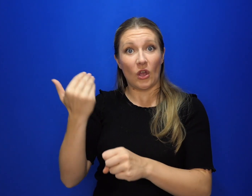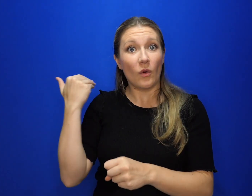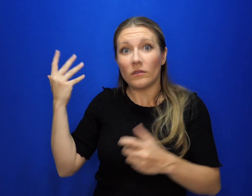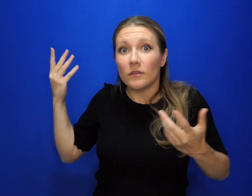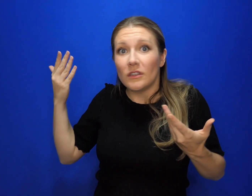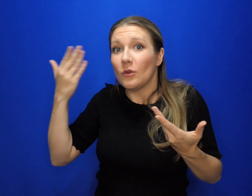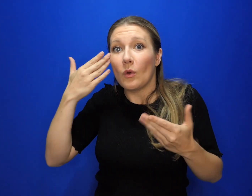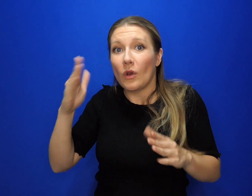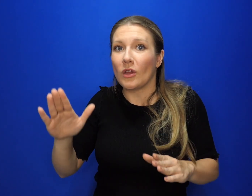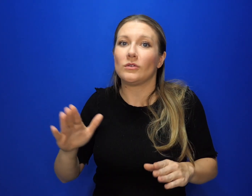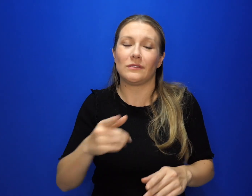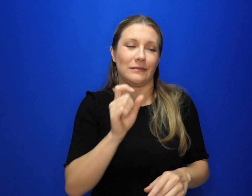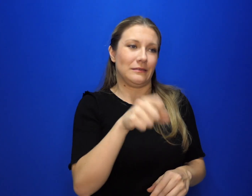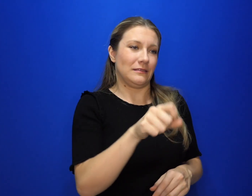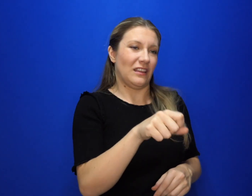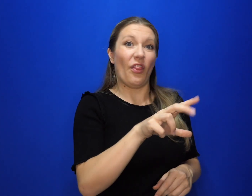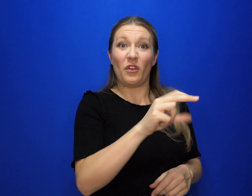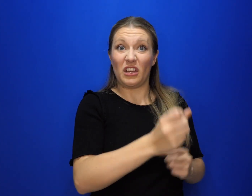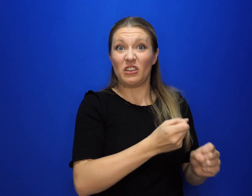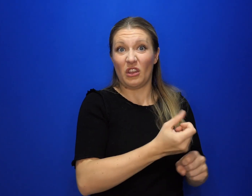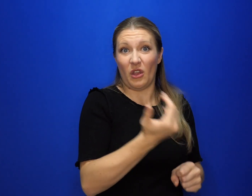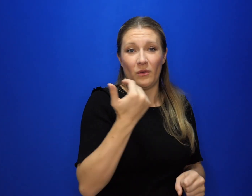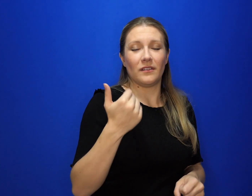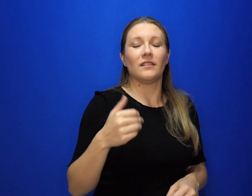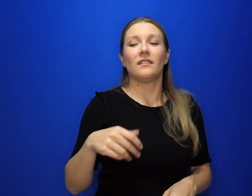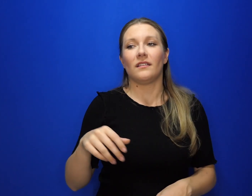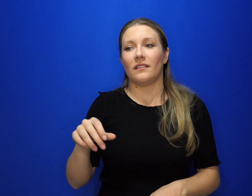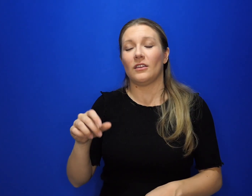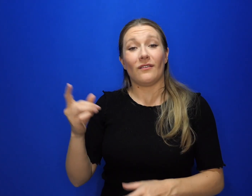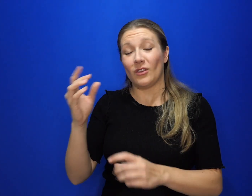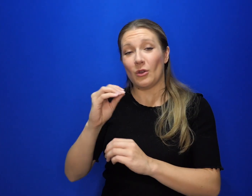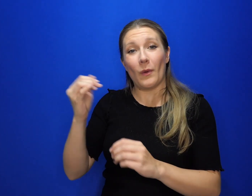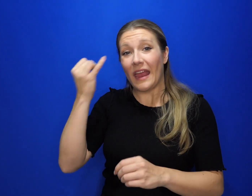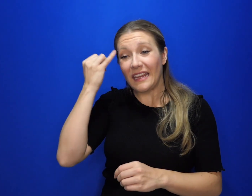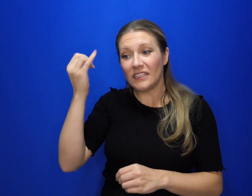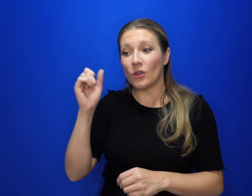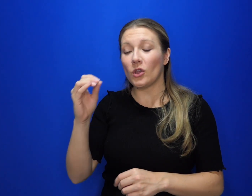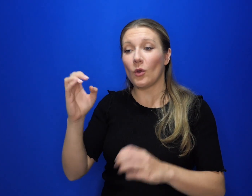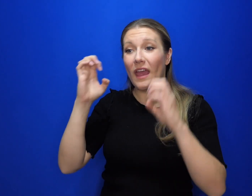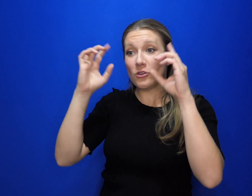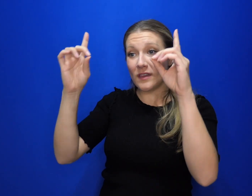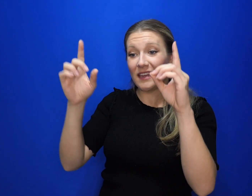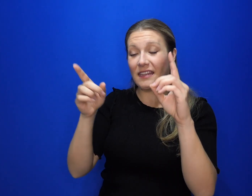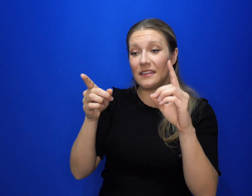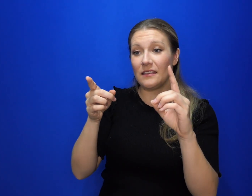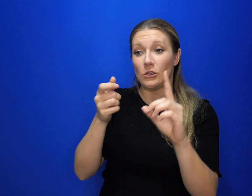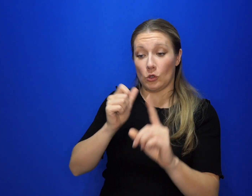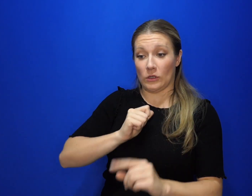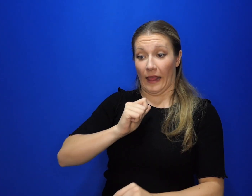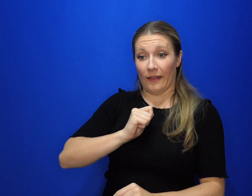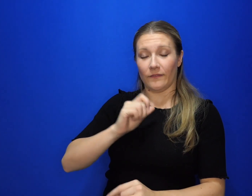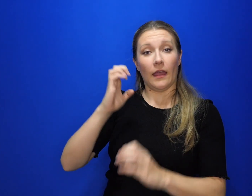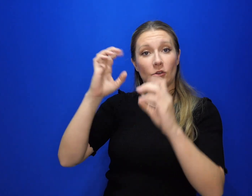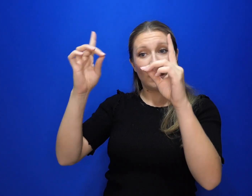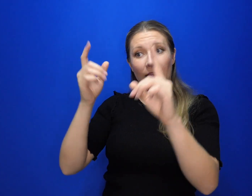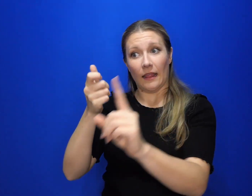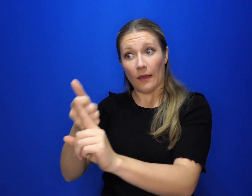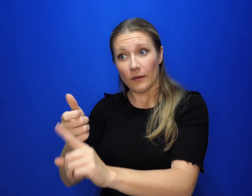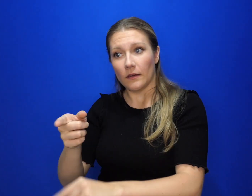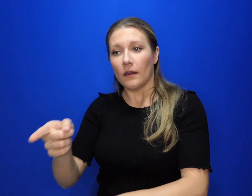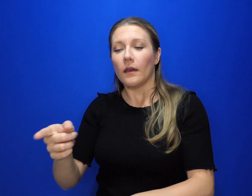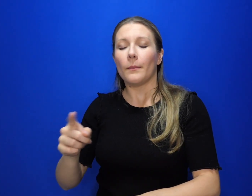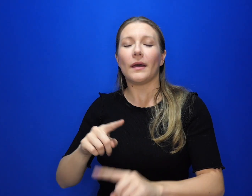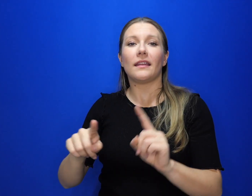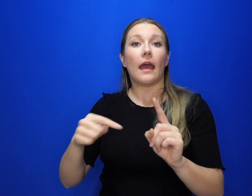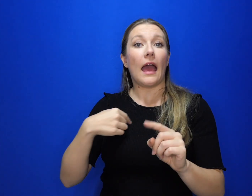ago. You have no idea. So you're educating yourself. You're educating them along with them. But what